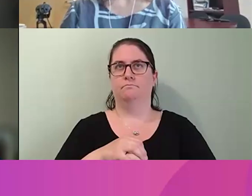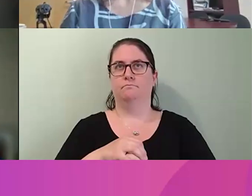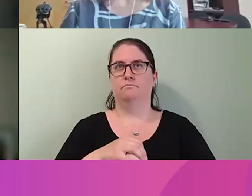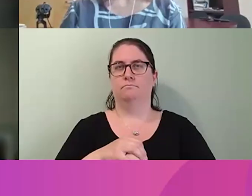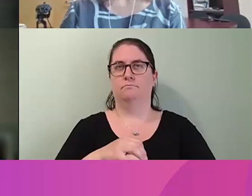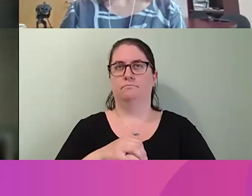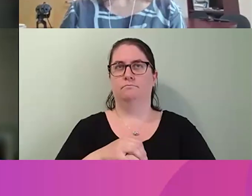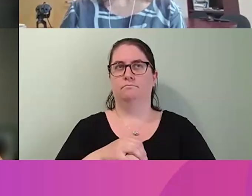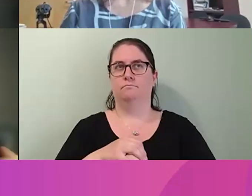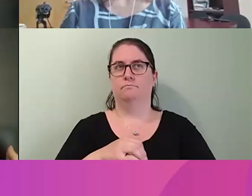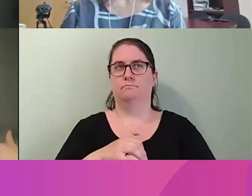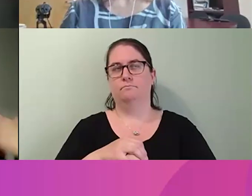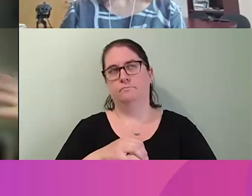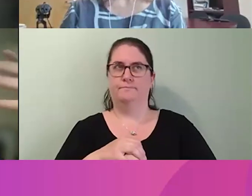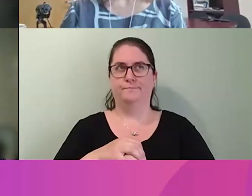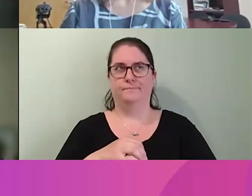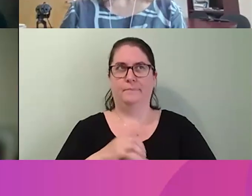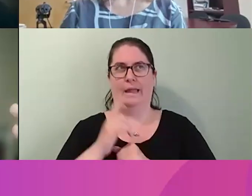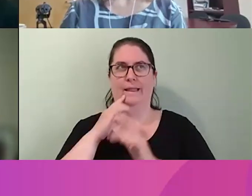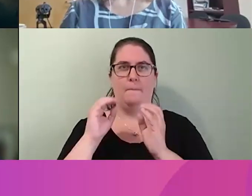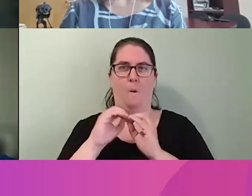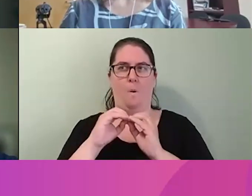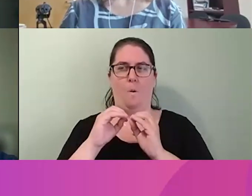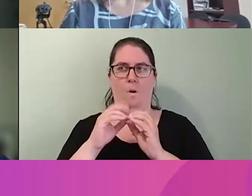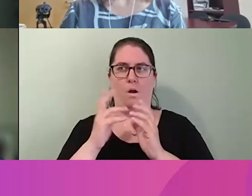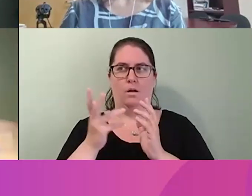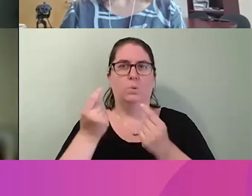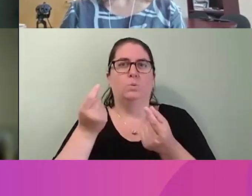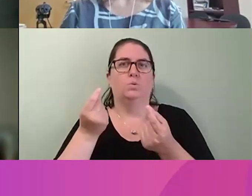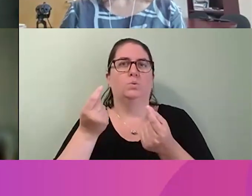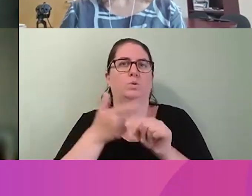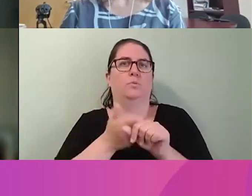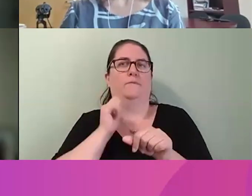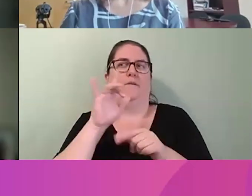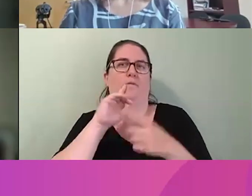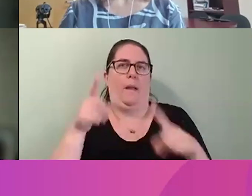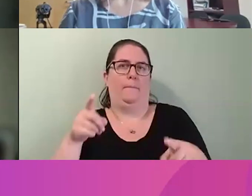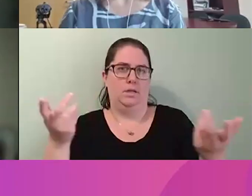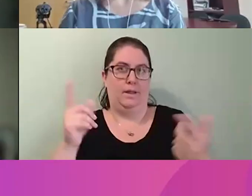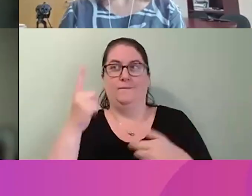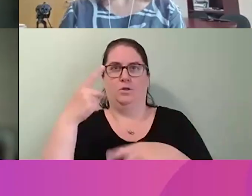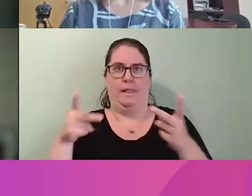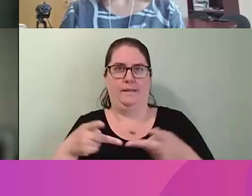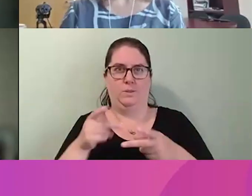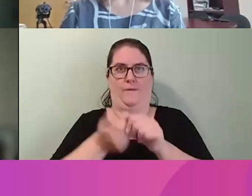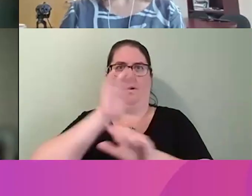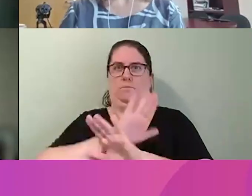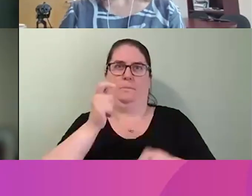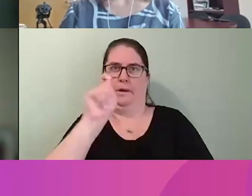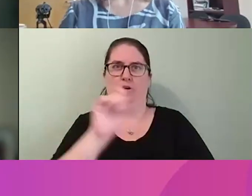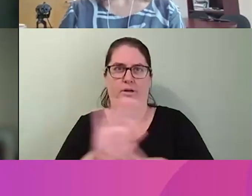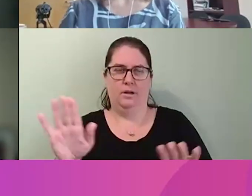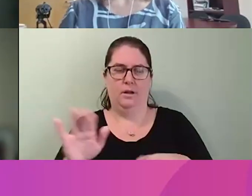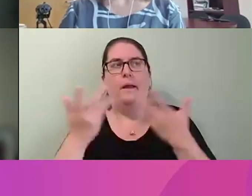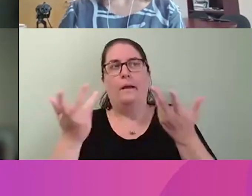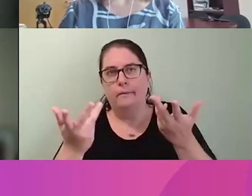are doing are getting at primary prevention, but I think more of an effort could be also like, what can we do to prevent this from happening in the first place? And then